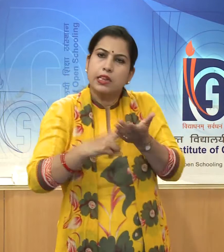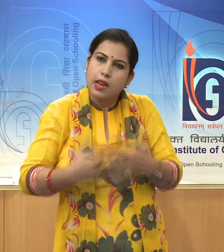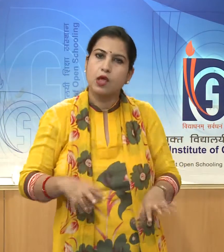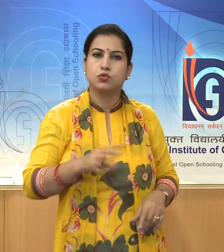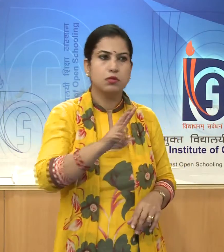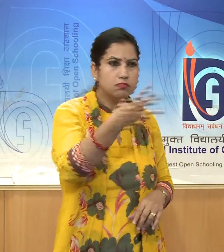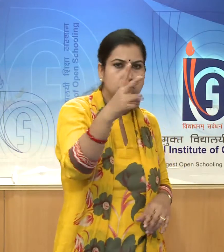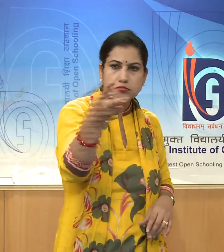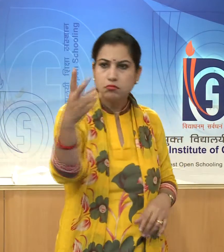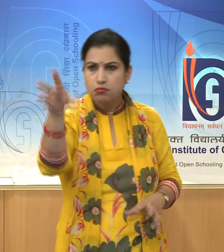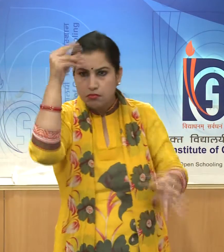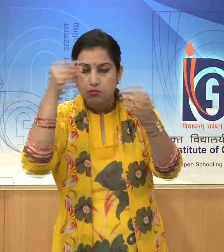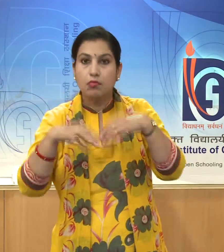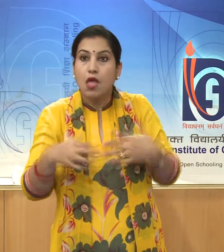nature to paint.